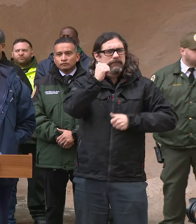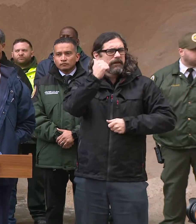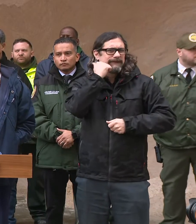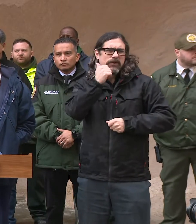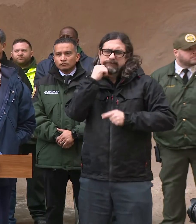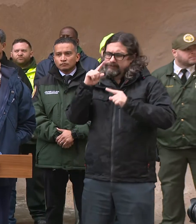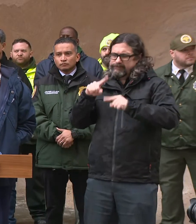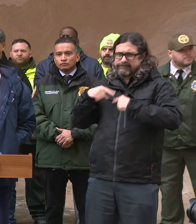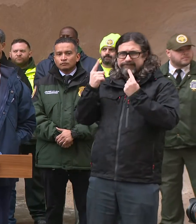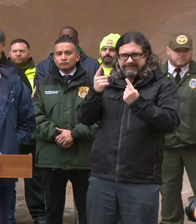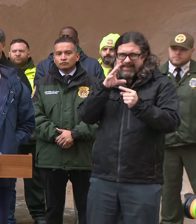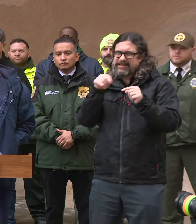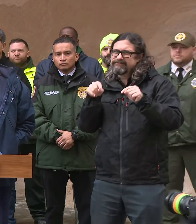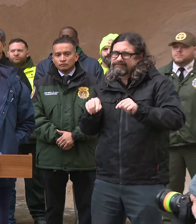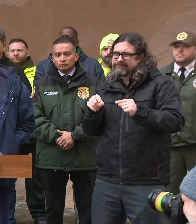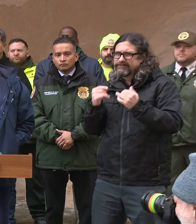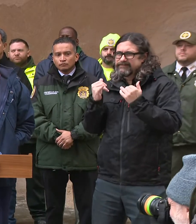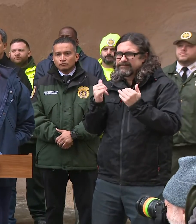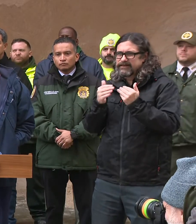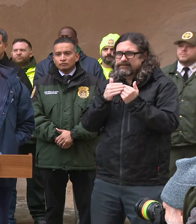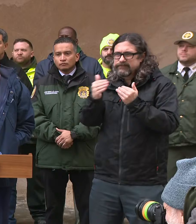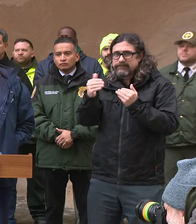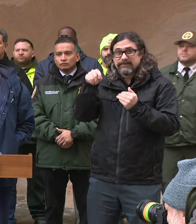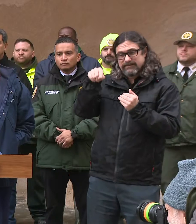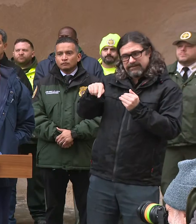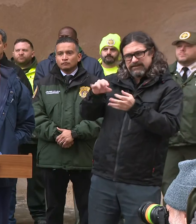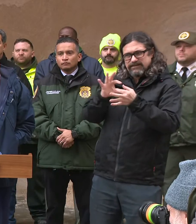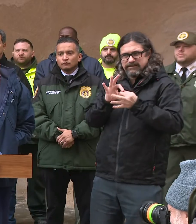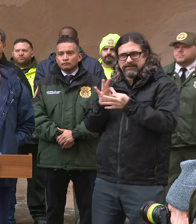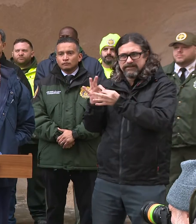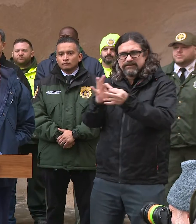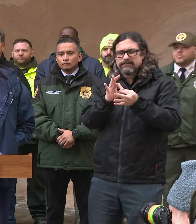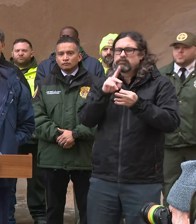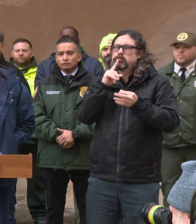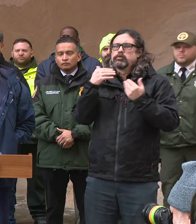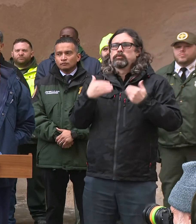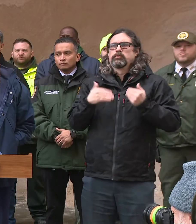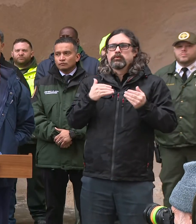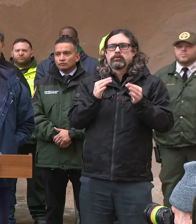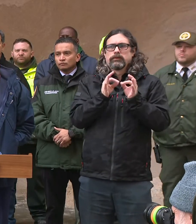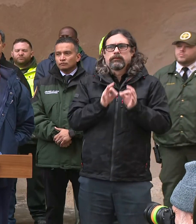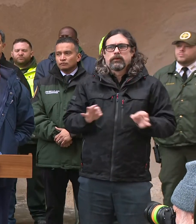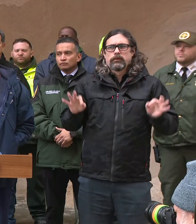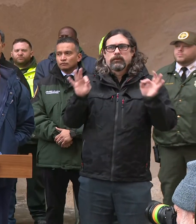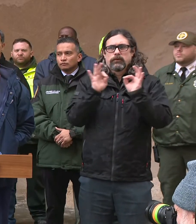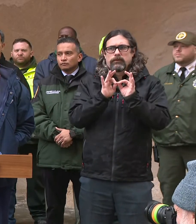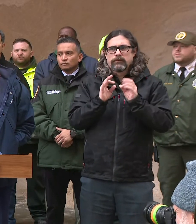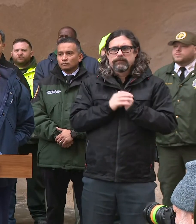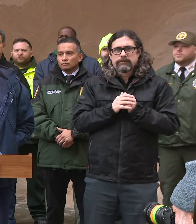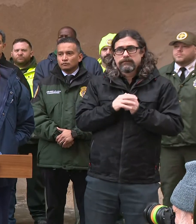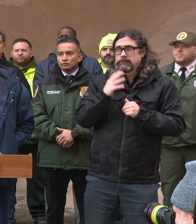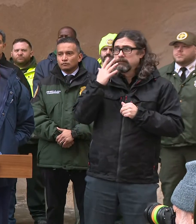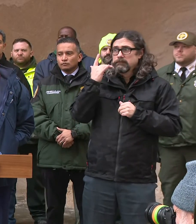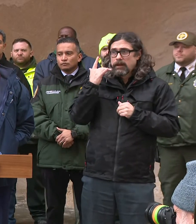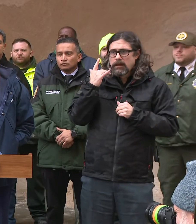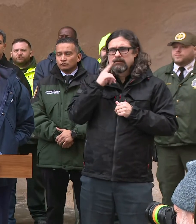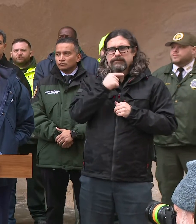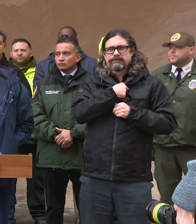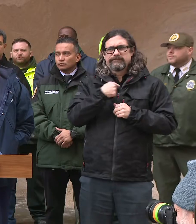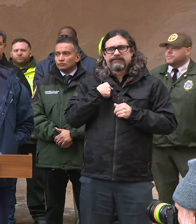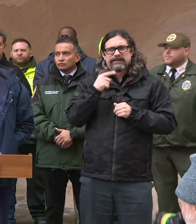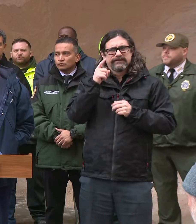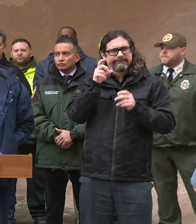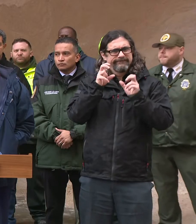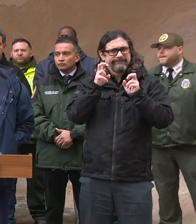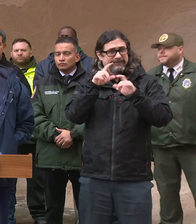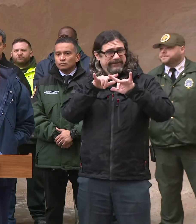to be front and center as we deal with the weather that we are seeing in the next few days. There's